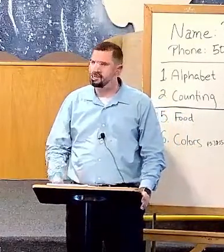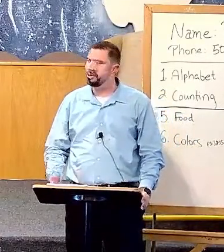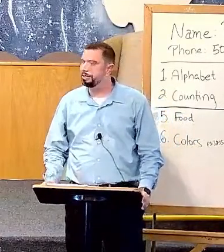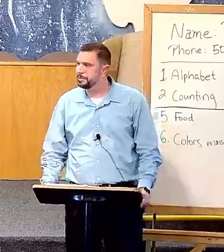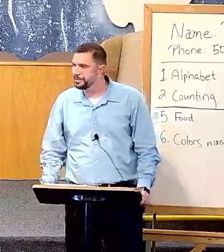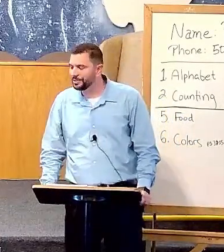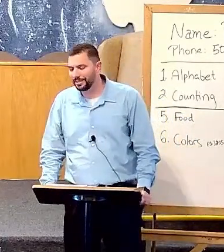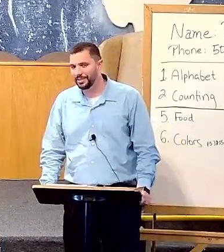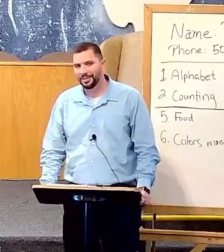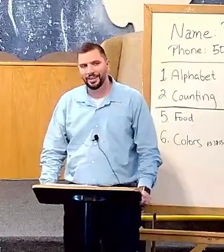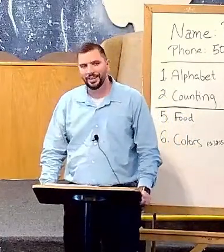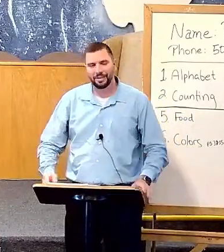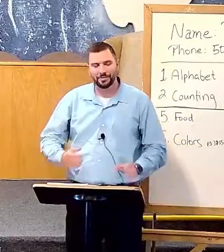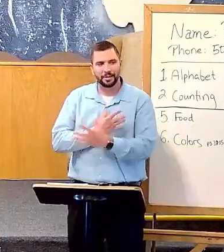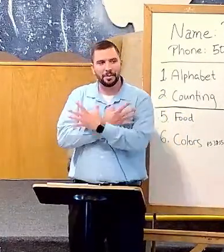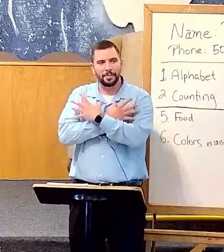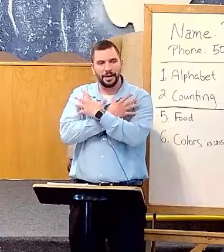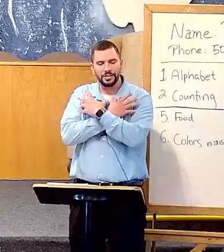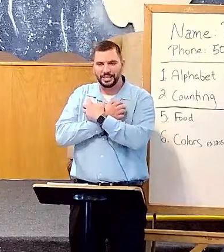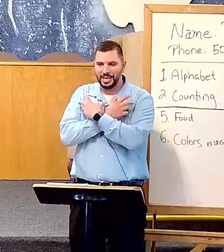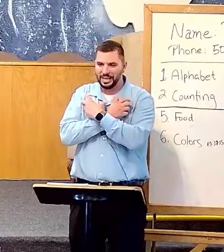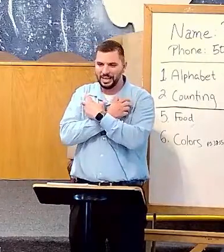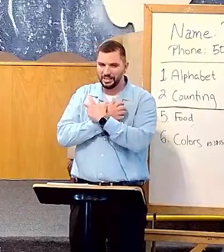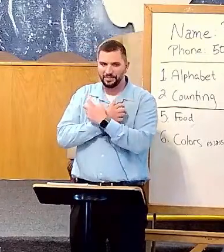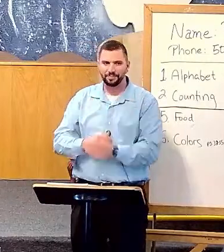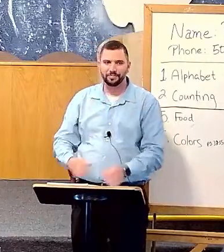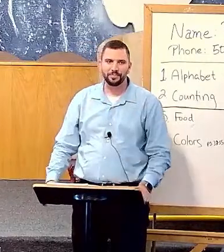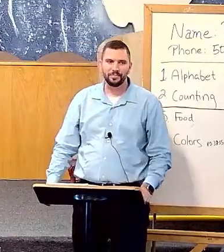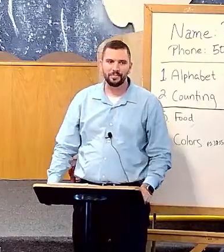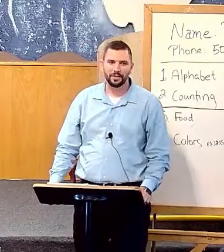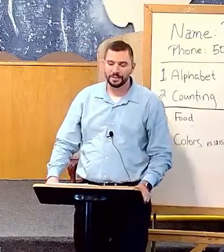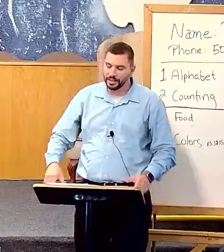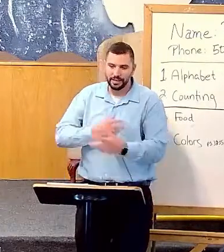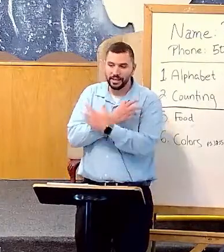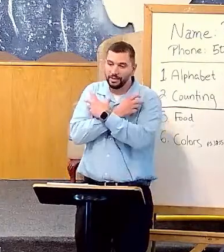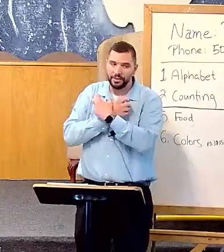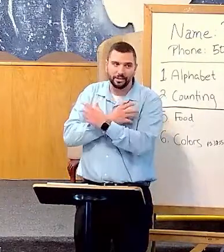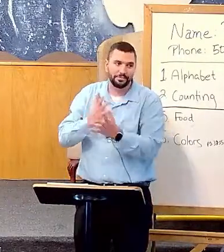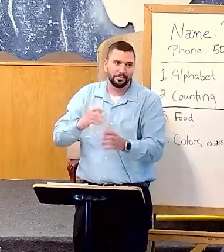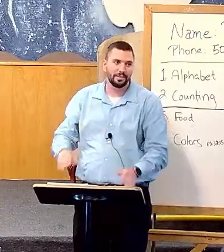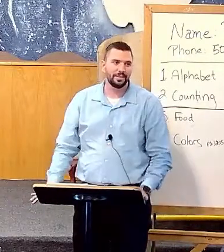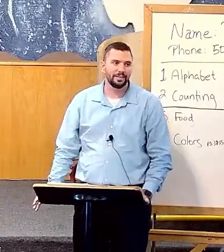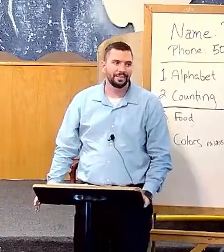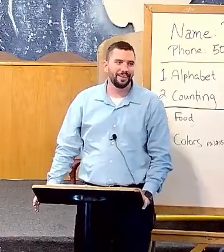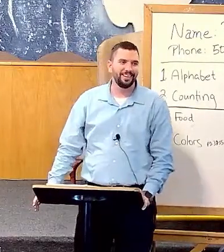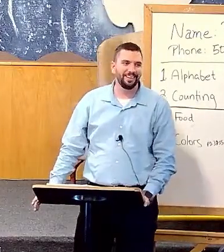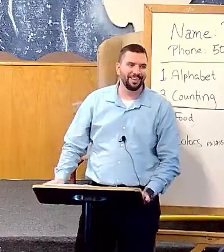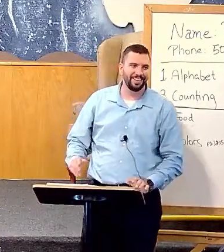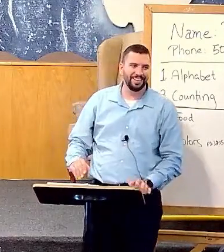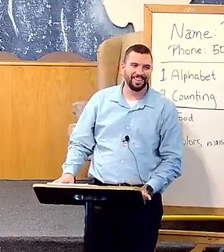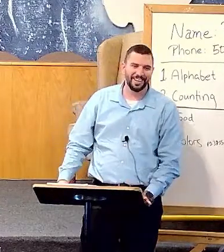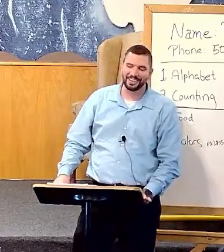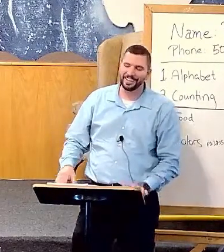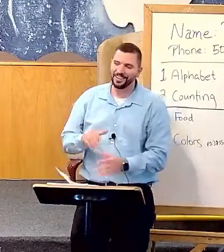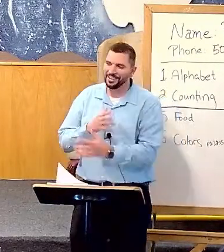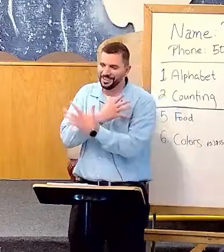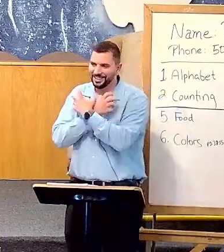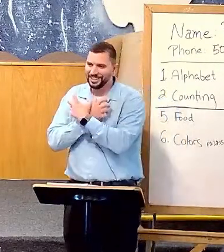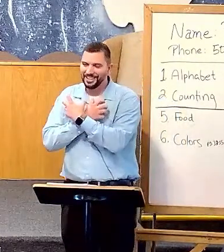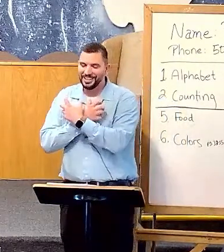the book, and I'm forgetting. But bear is like that because they kill you. Yeah, they claw you. That's